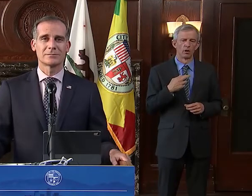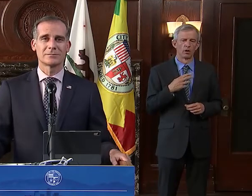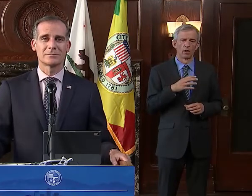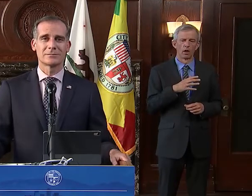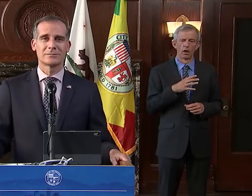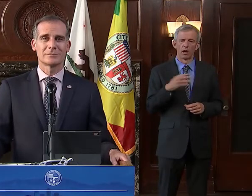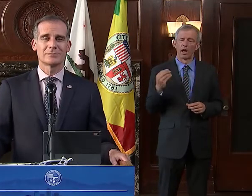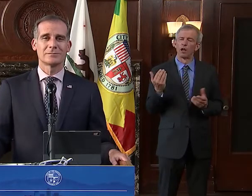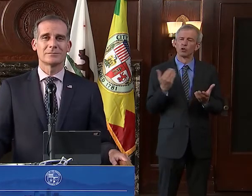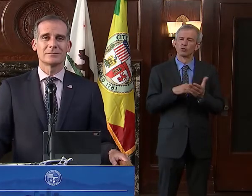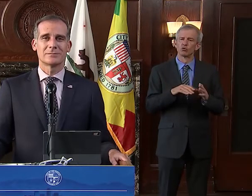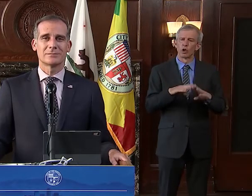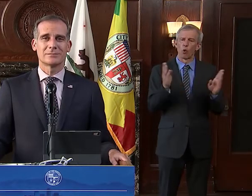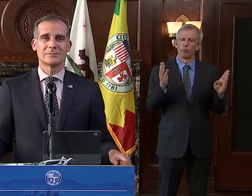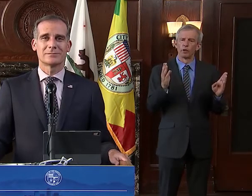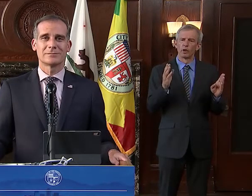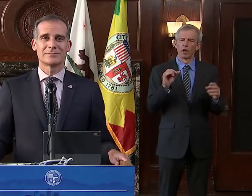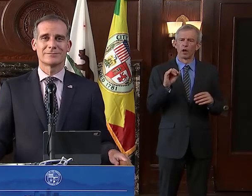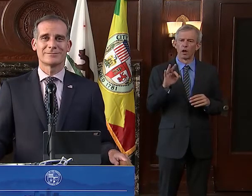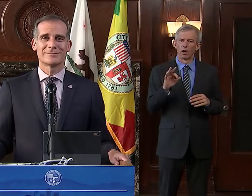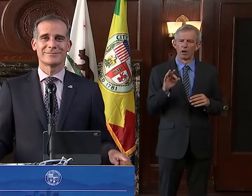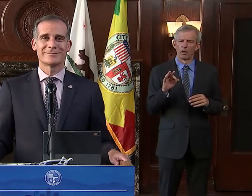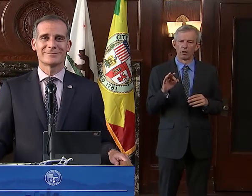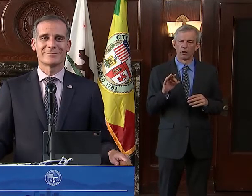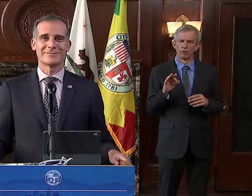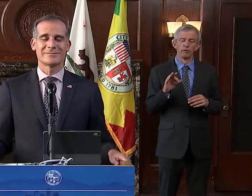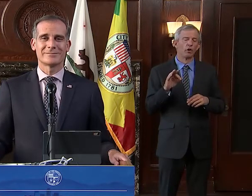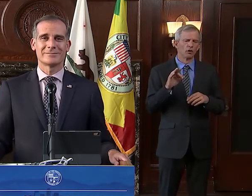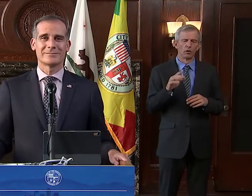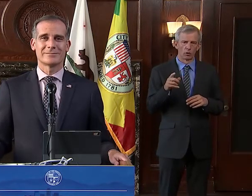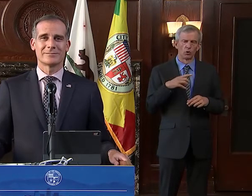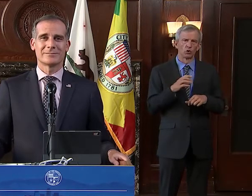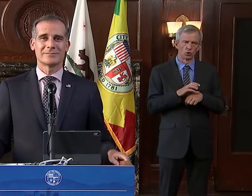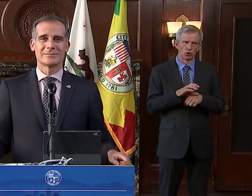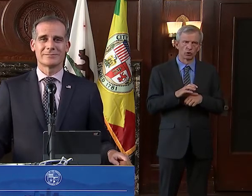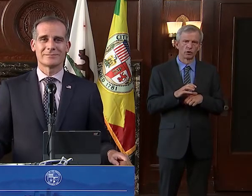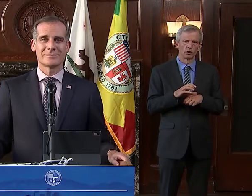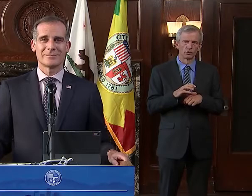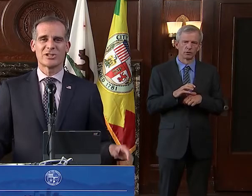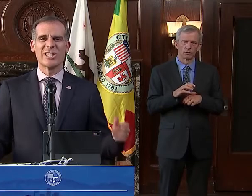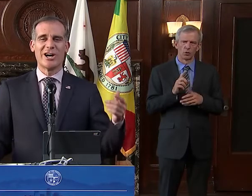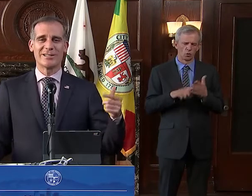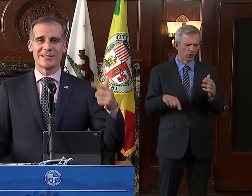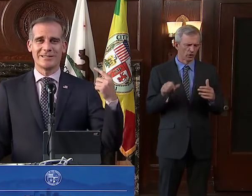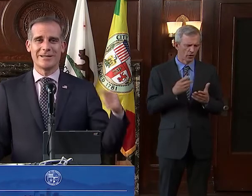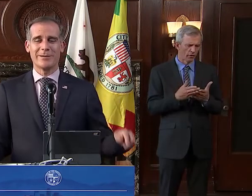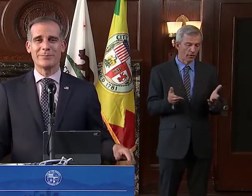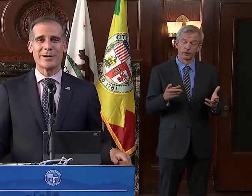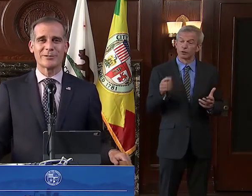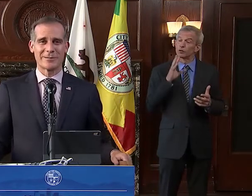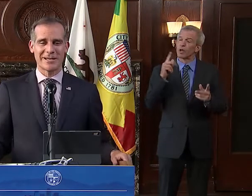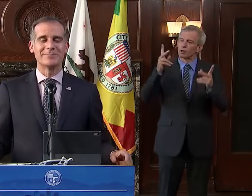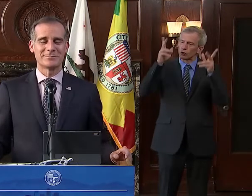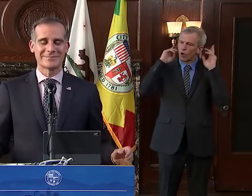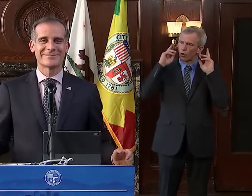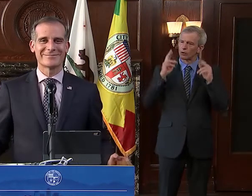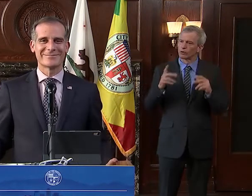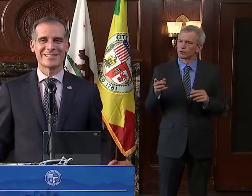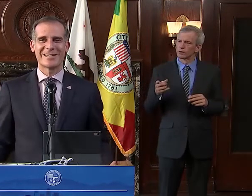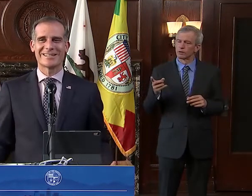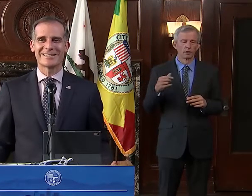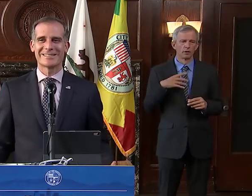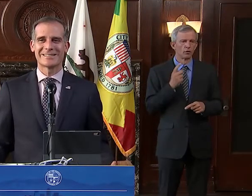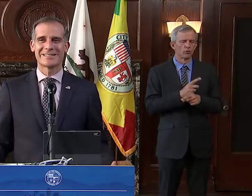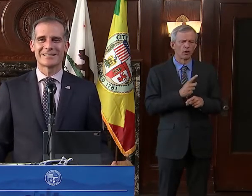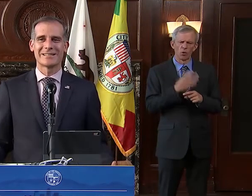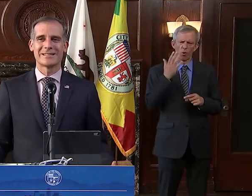the reopening of, your churches. What's the other thing that everyone else can do? Hair salons. Why can't we do that?